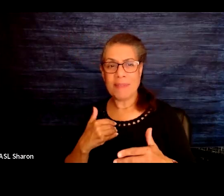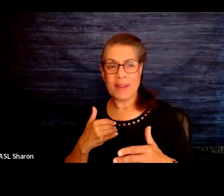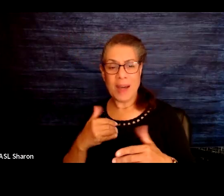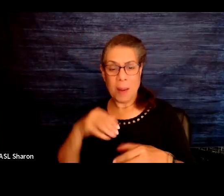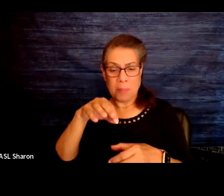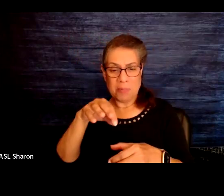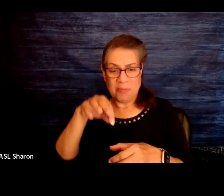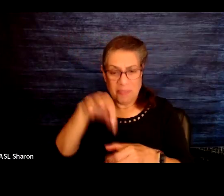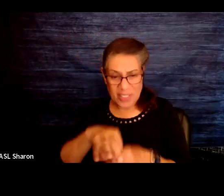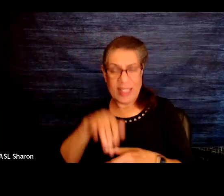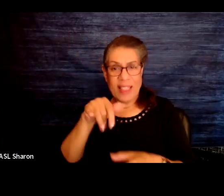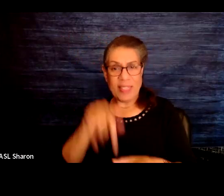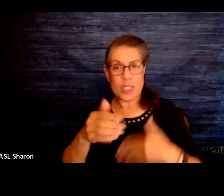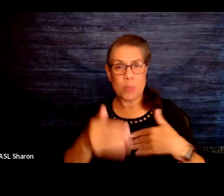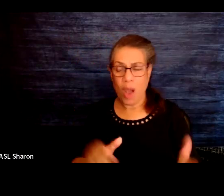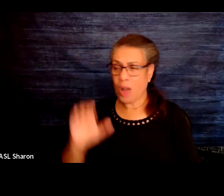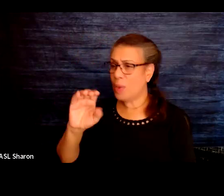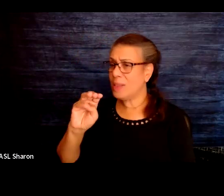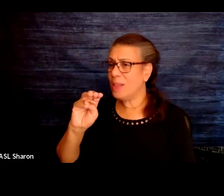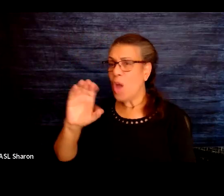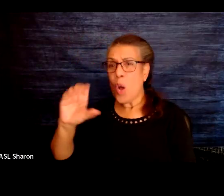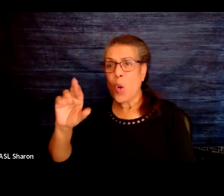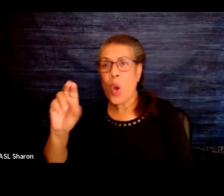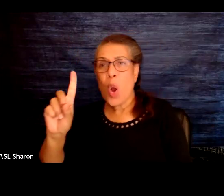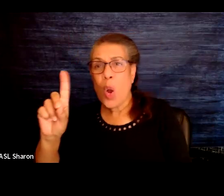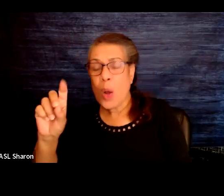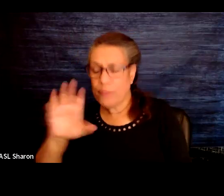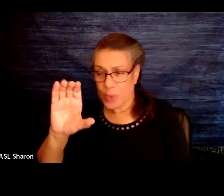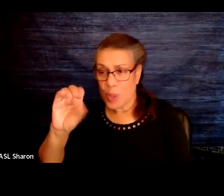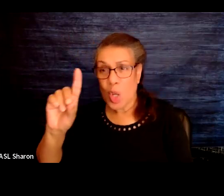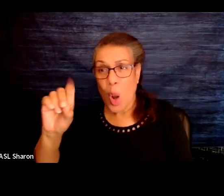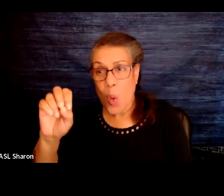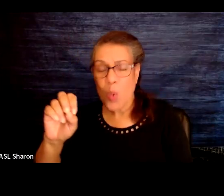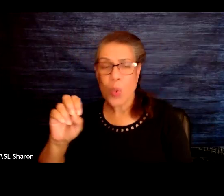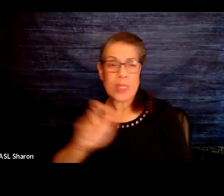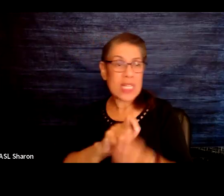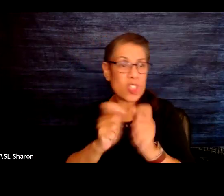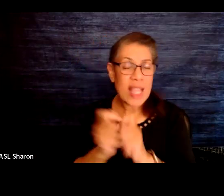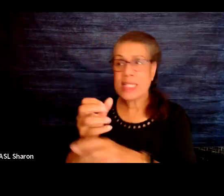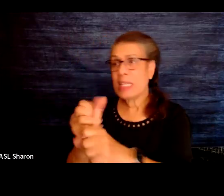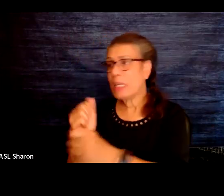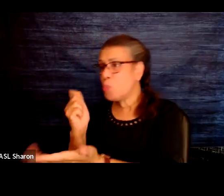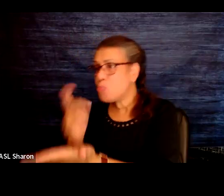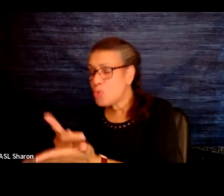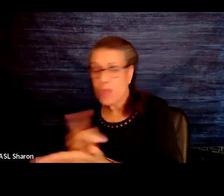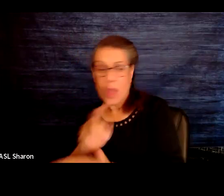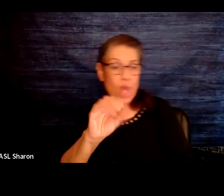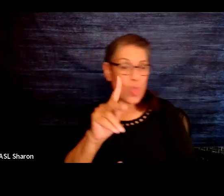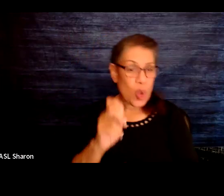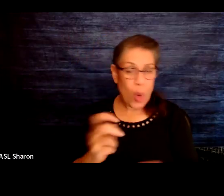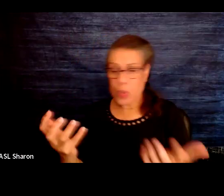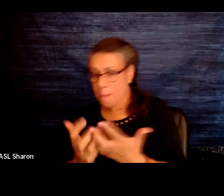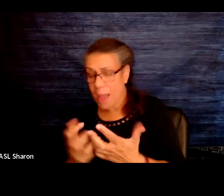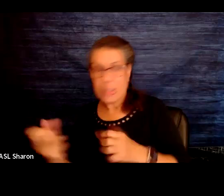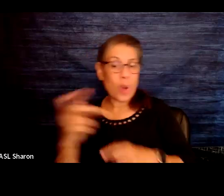figuring out those course codes and recasting the curricula and getting approval and then getting those codes and then having to